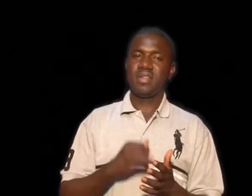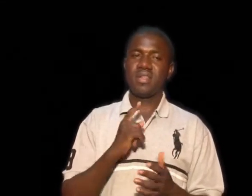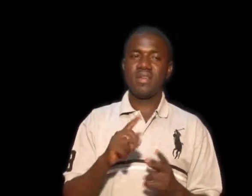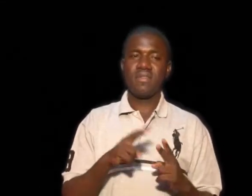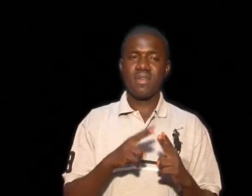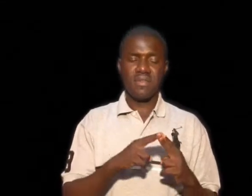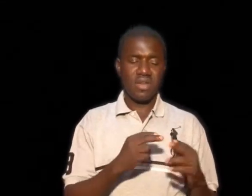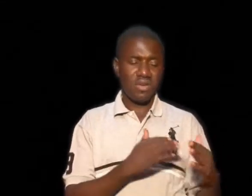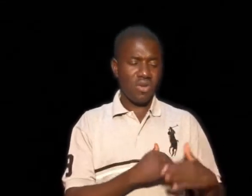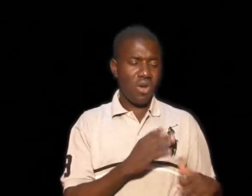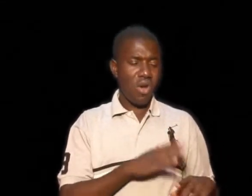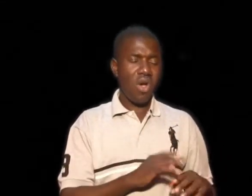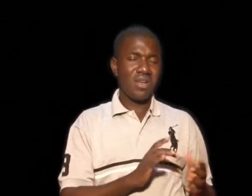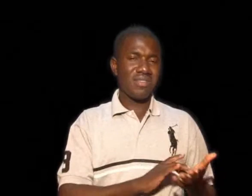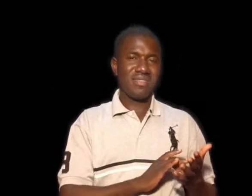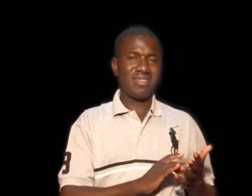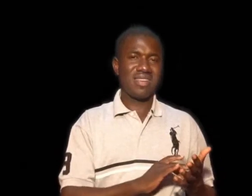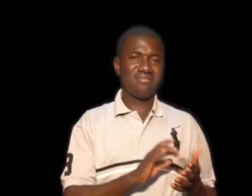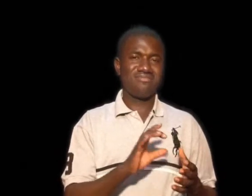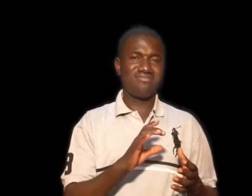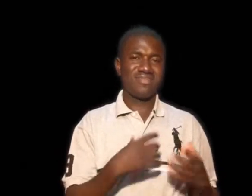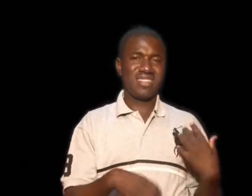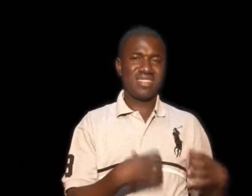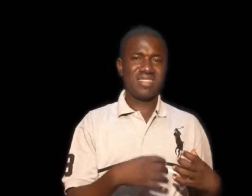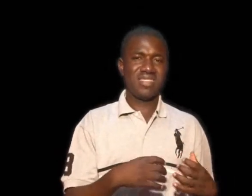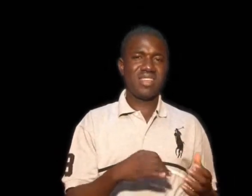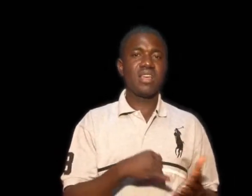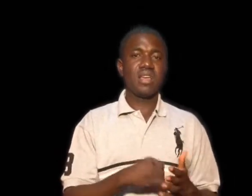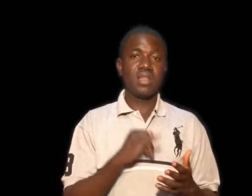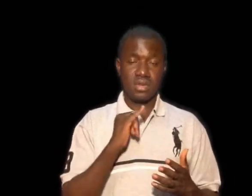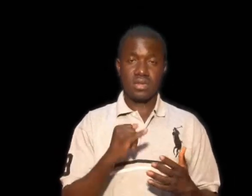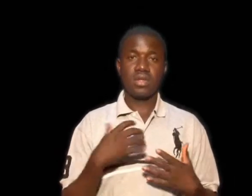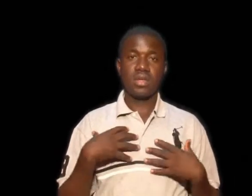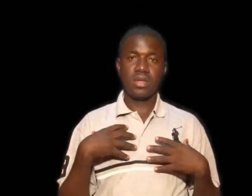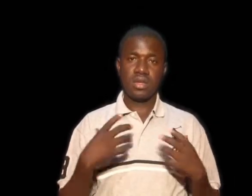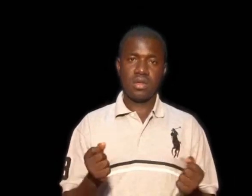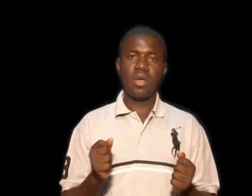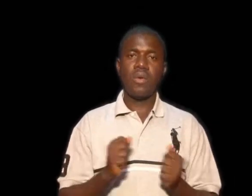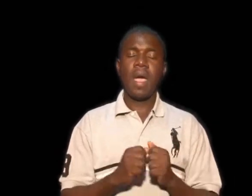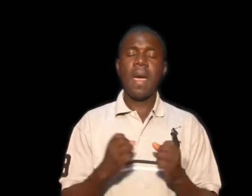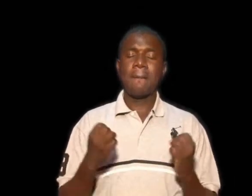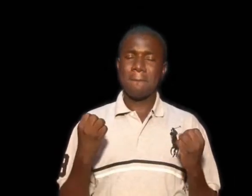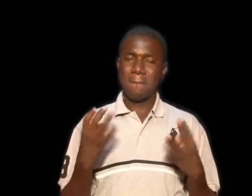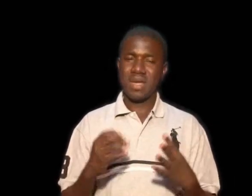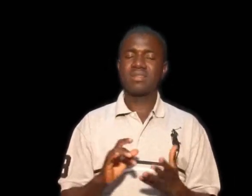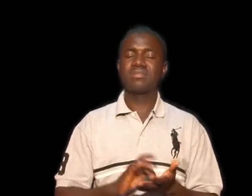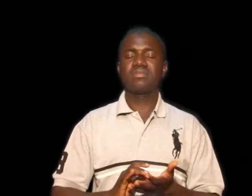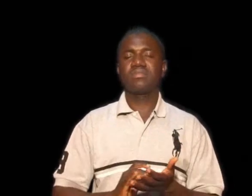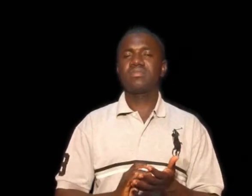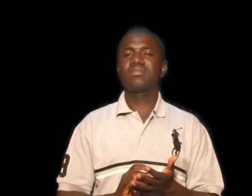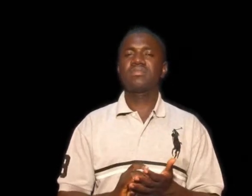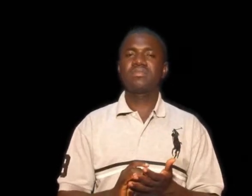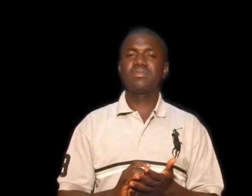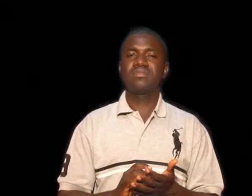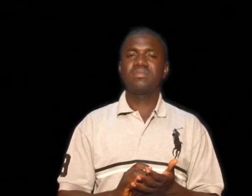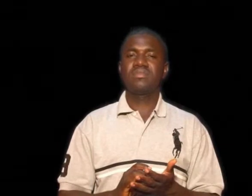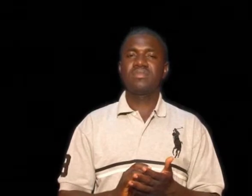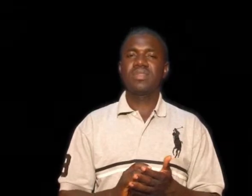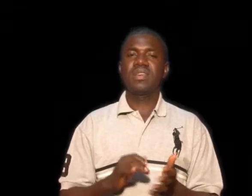and frequent contact with untreated cases. It is curable with multi-drug therapy. It is